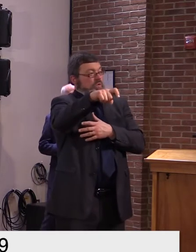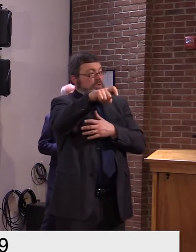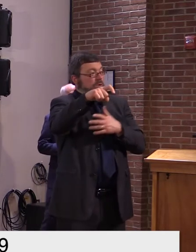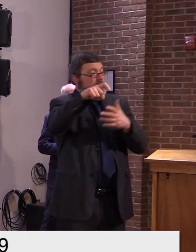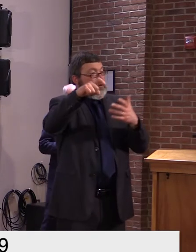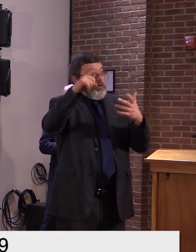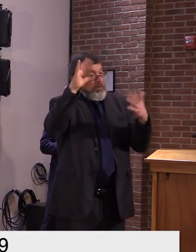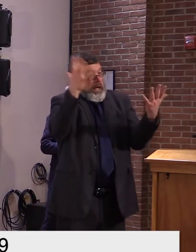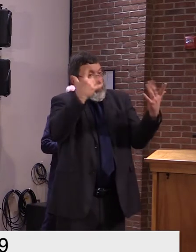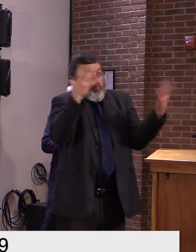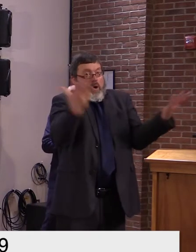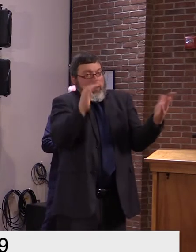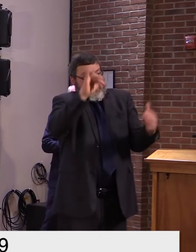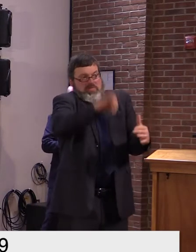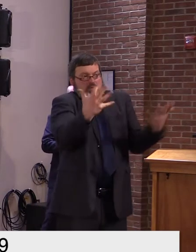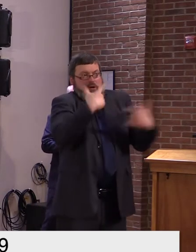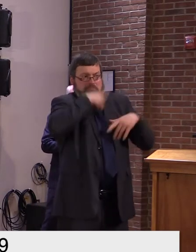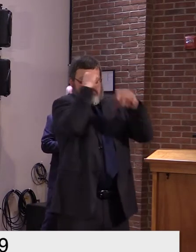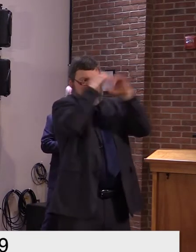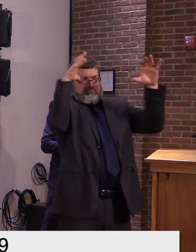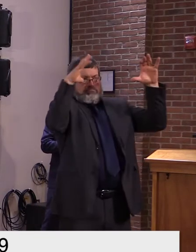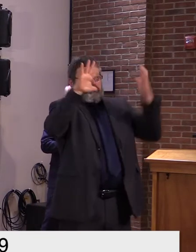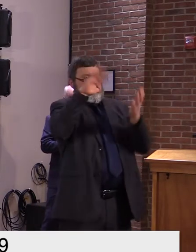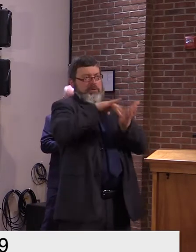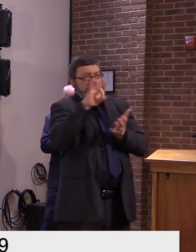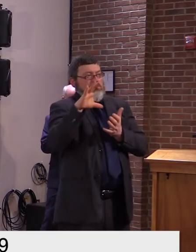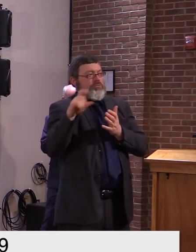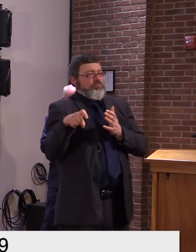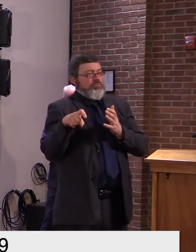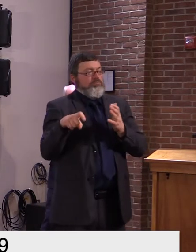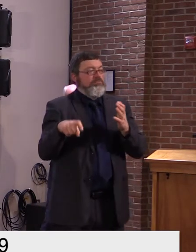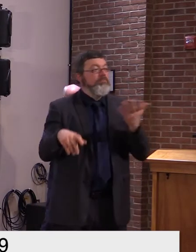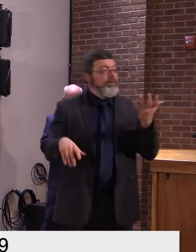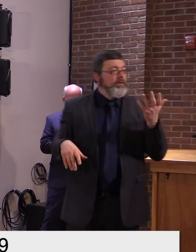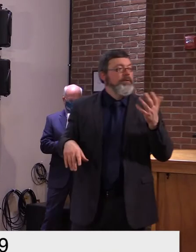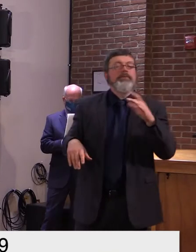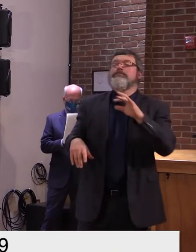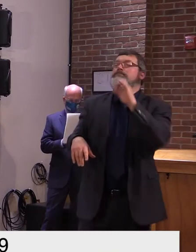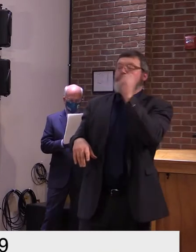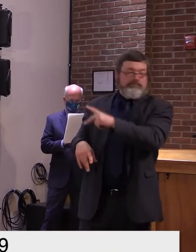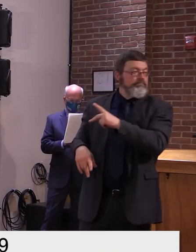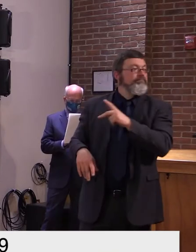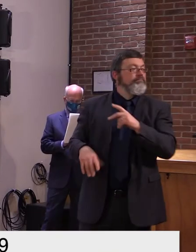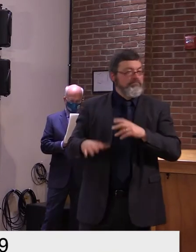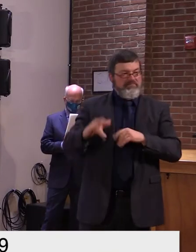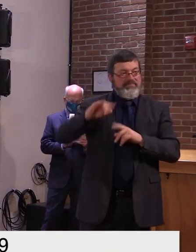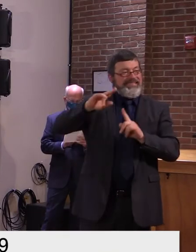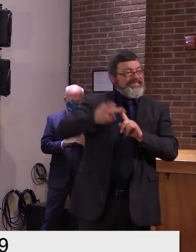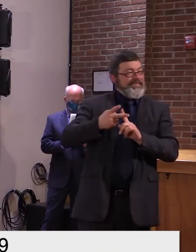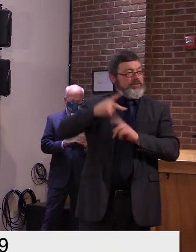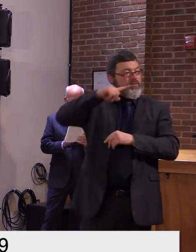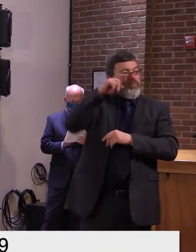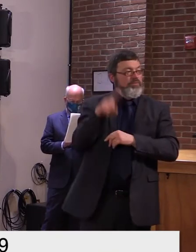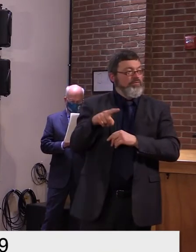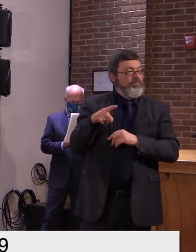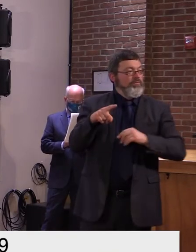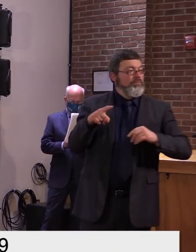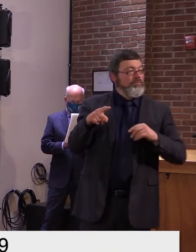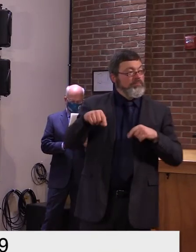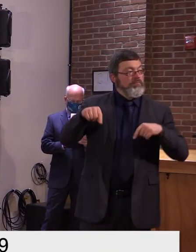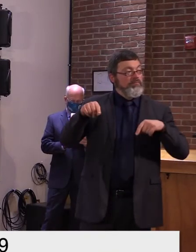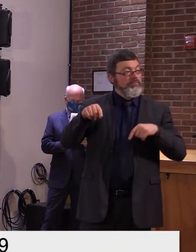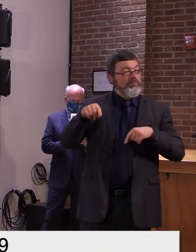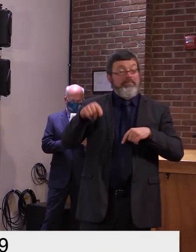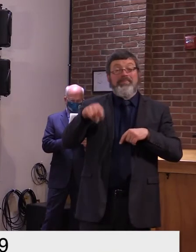Okay, great. And the second question I have is, you said that the Vermont Advisory Group is going to